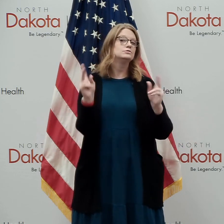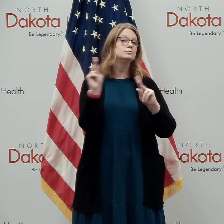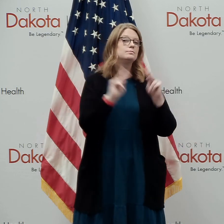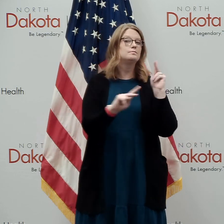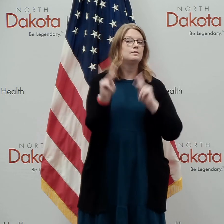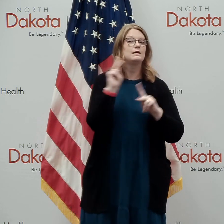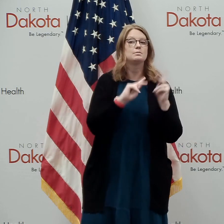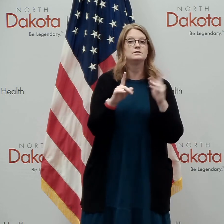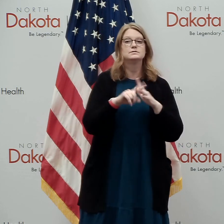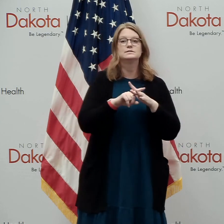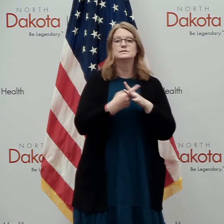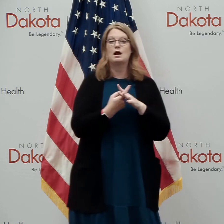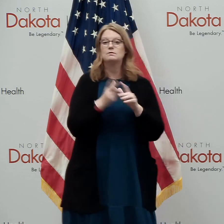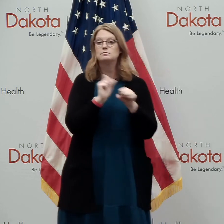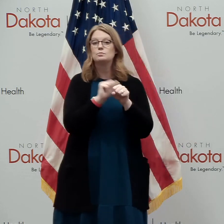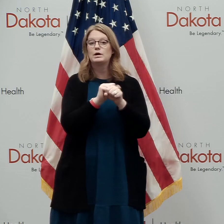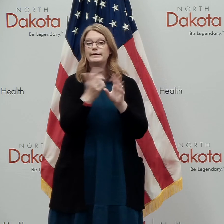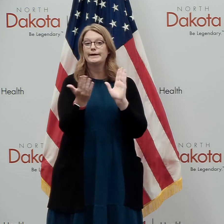get their careers going again.